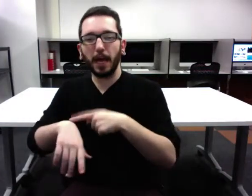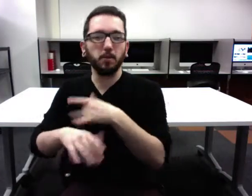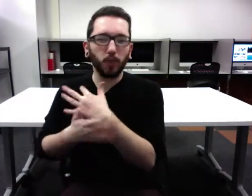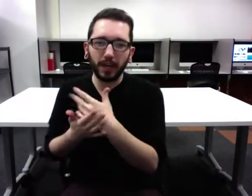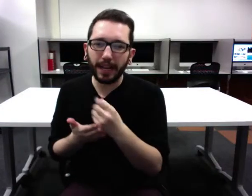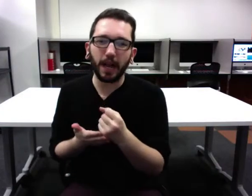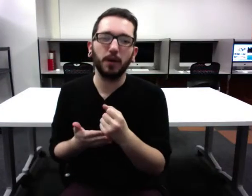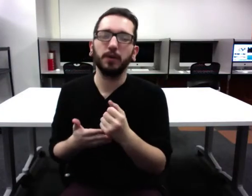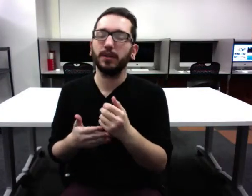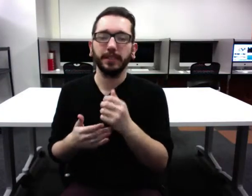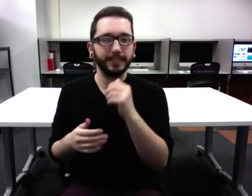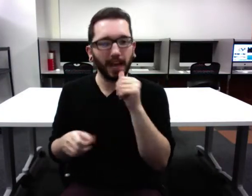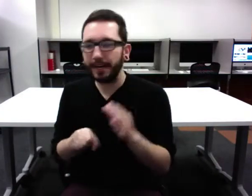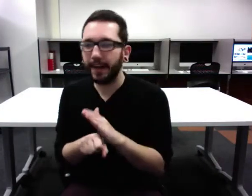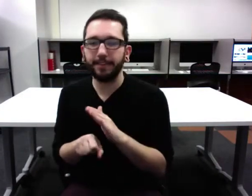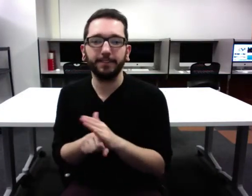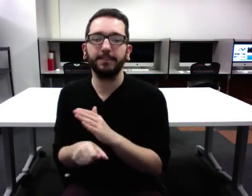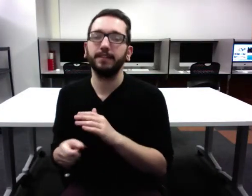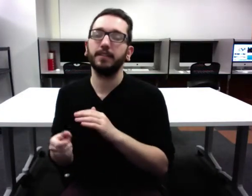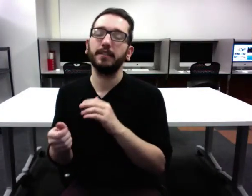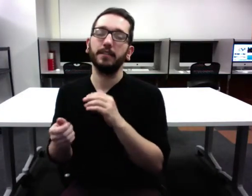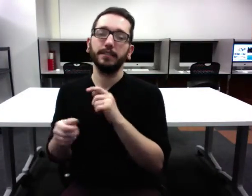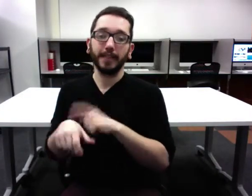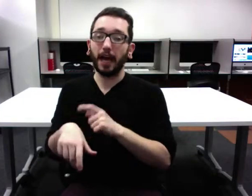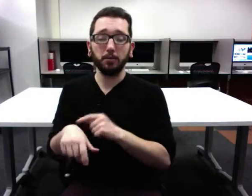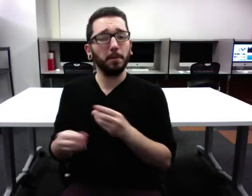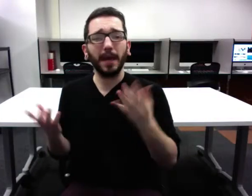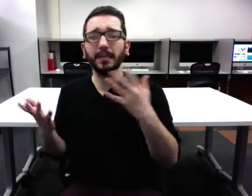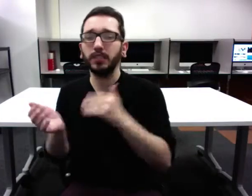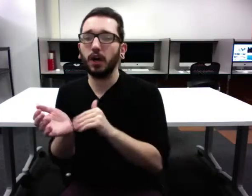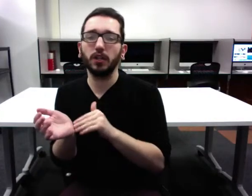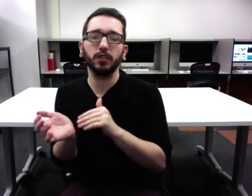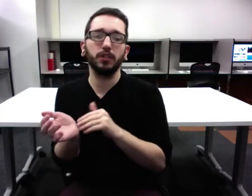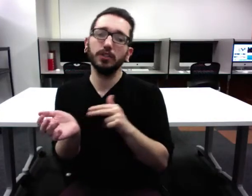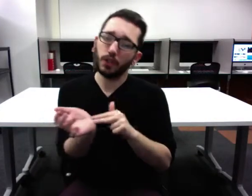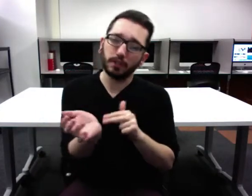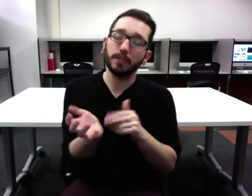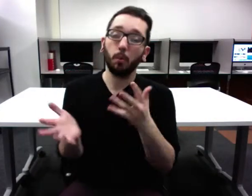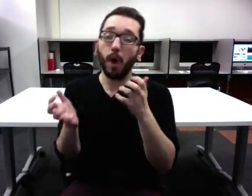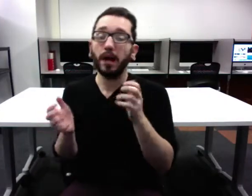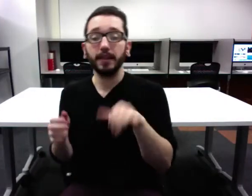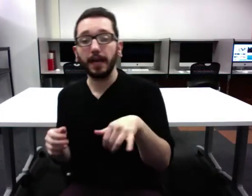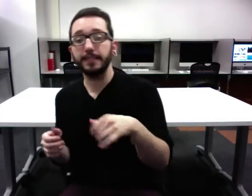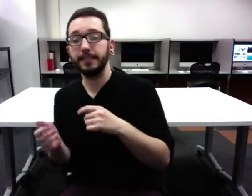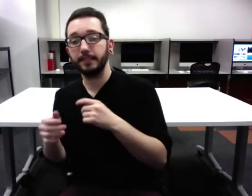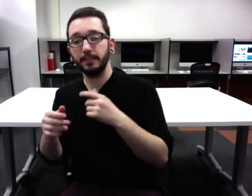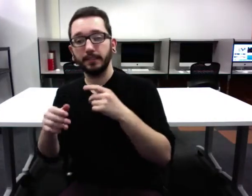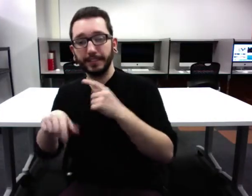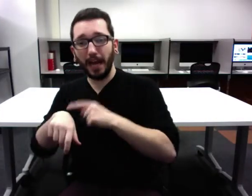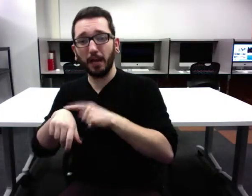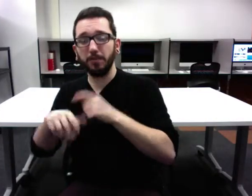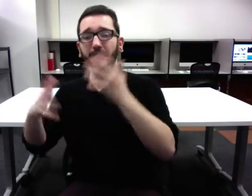primary practitioners would like to have that time, but our reimbursement schedules are not set up that they can do that at this